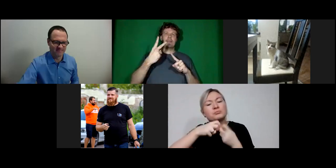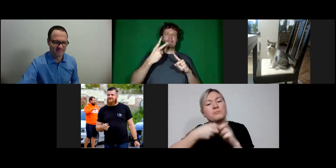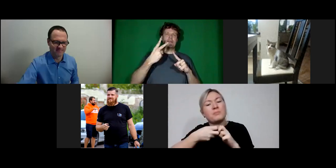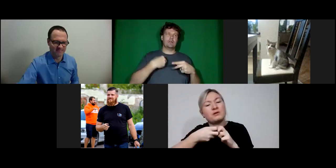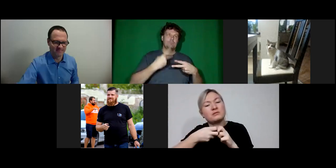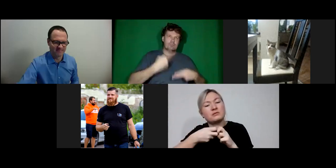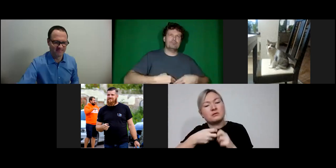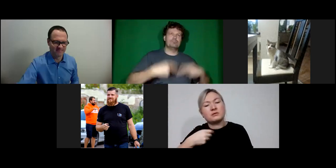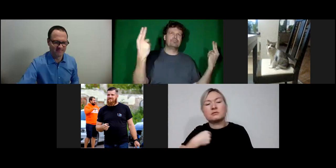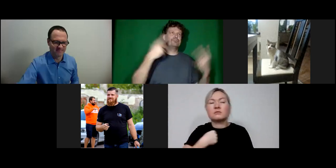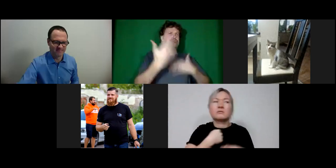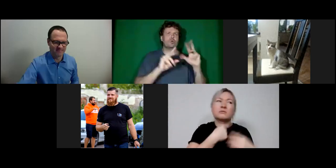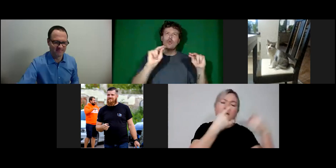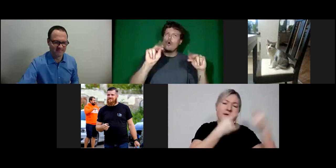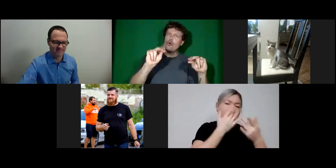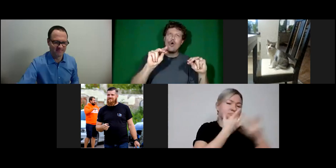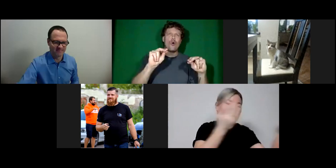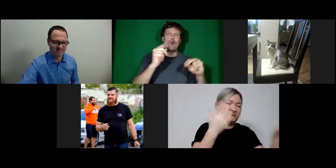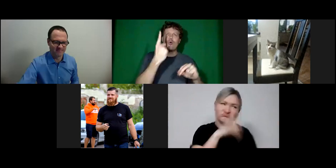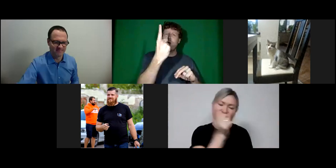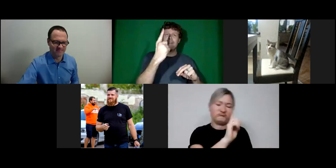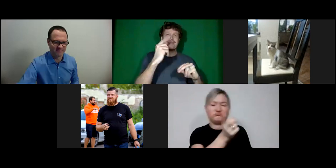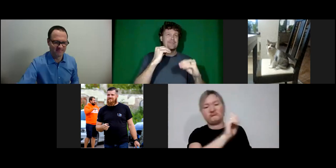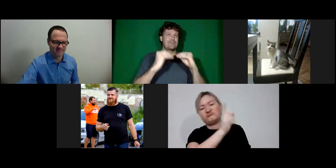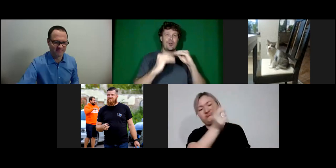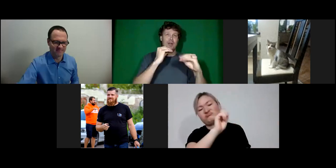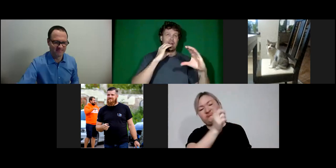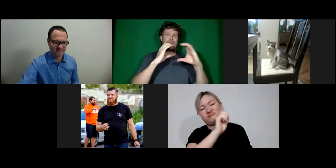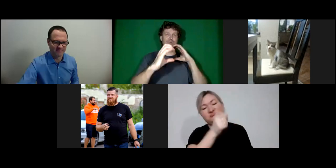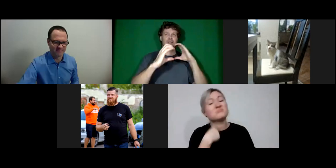or family, hearing family members of deaf people who